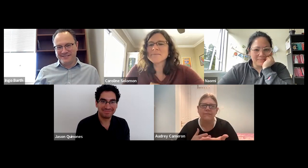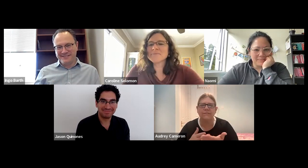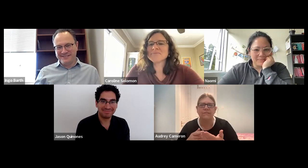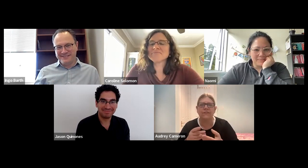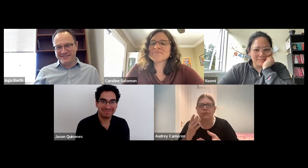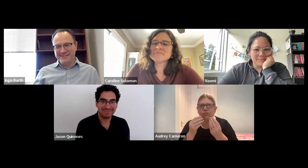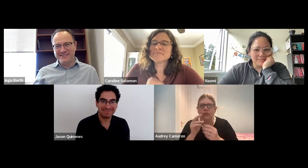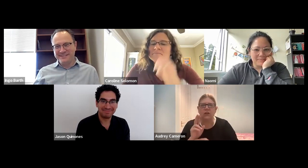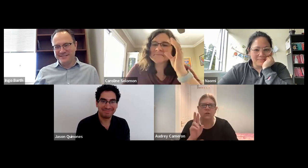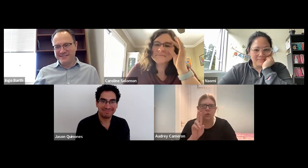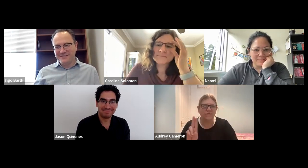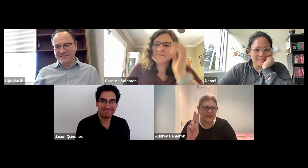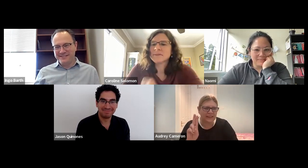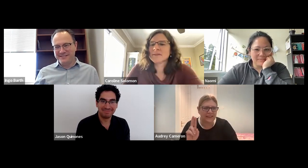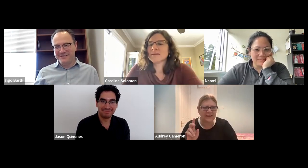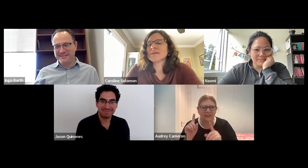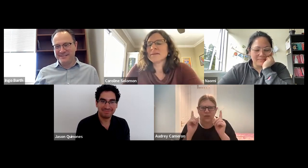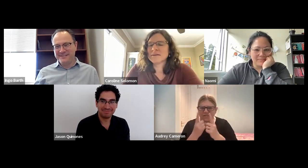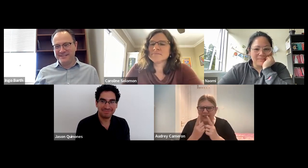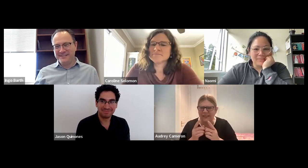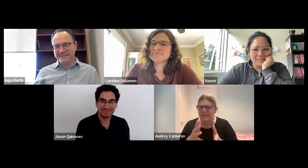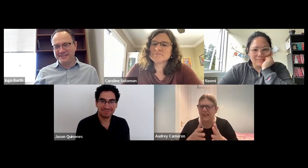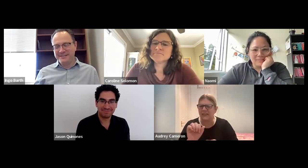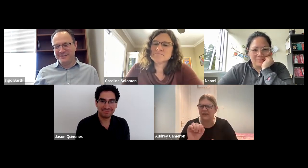And then we have Carolyn Solomon for biology.